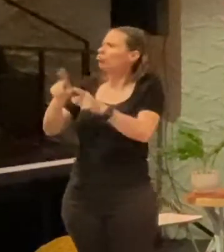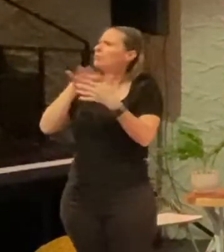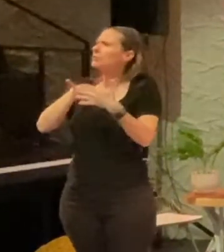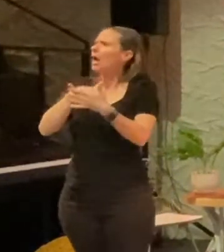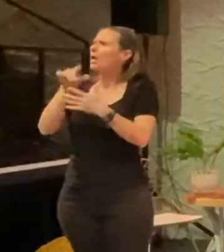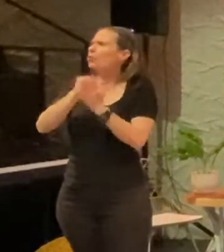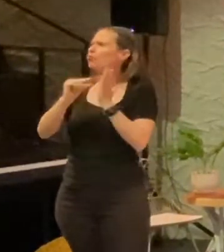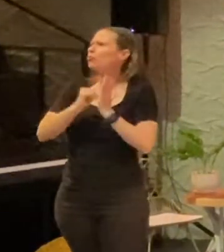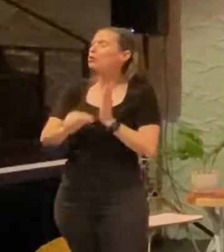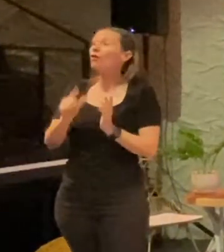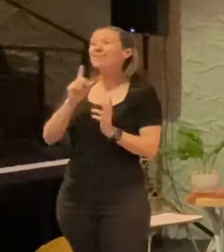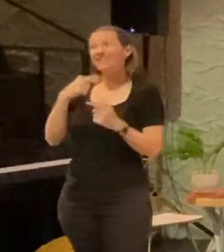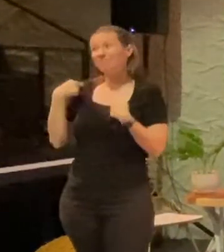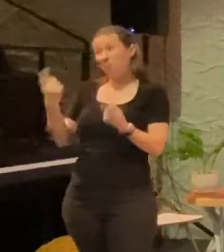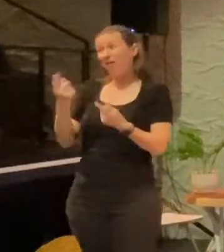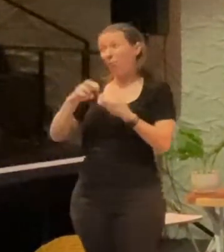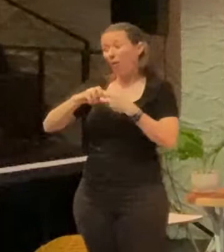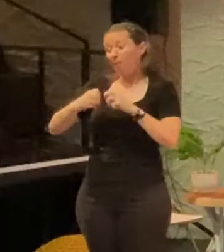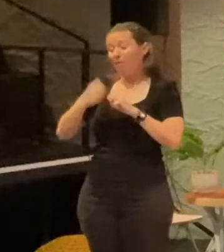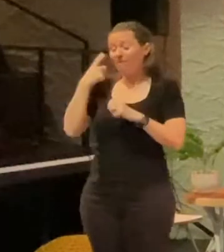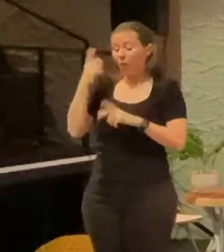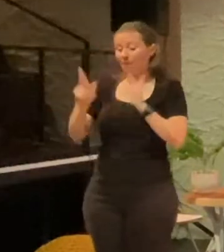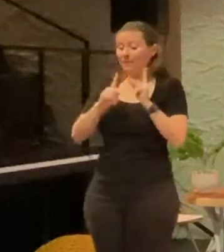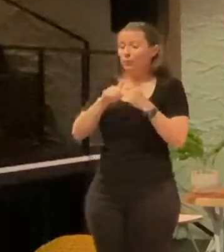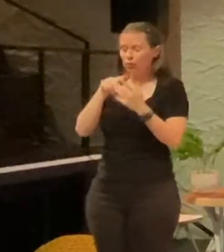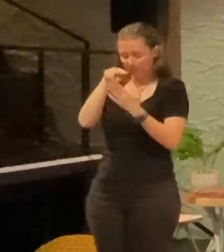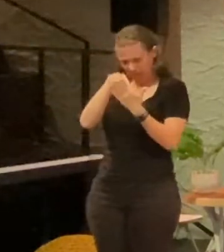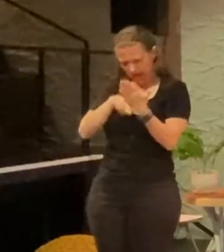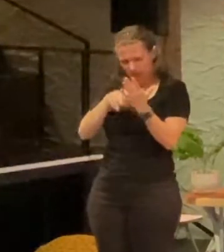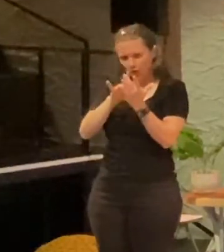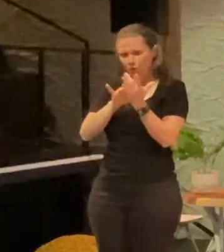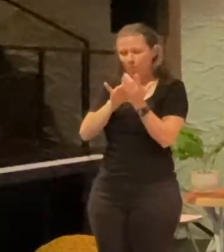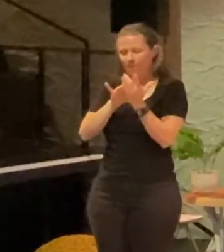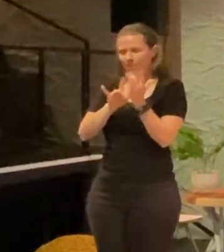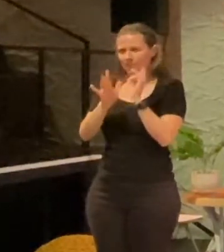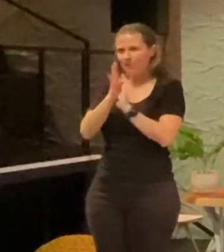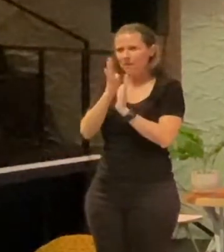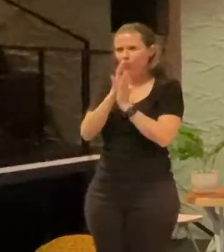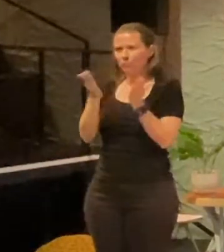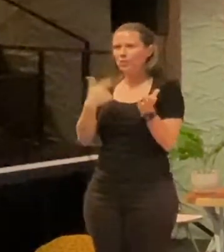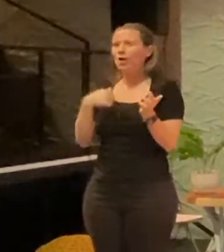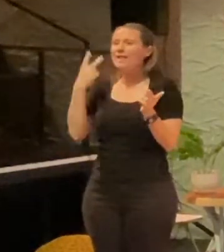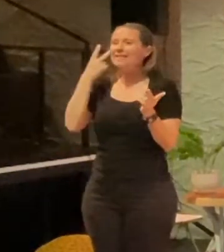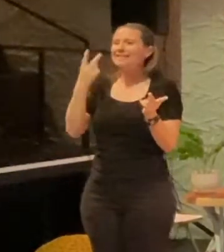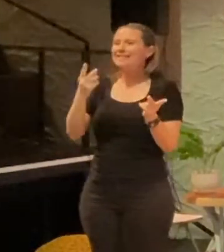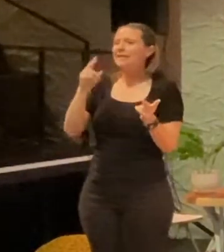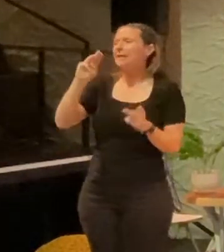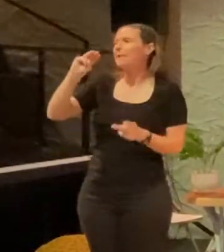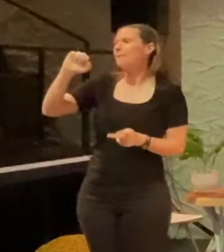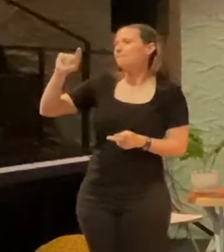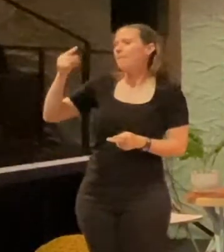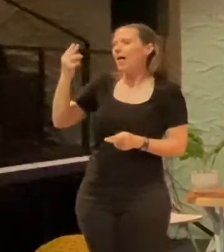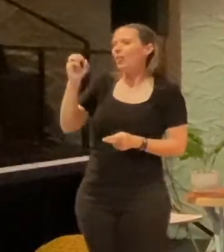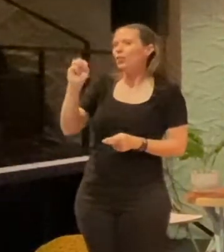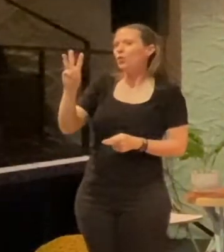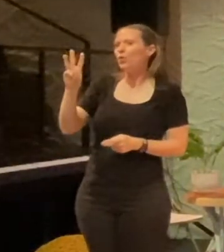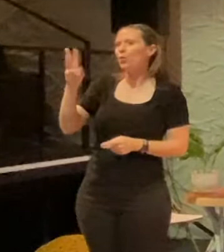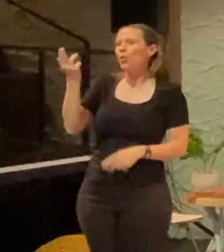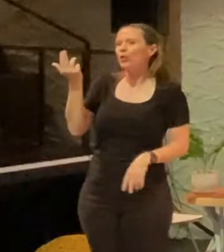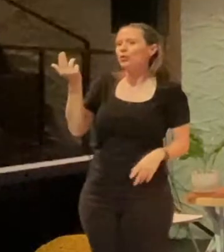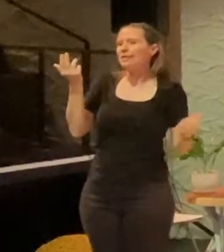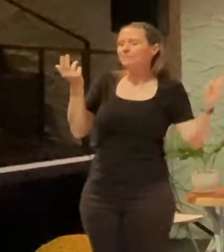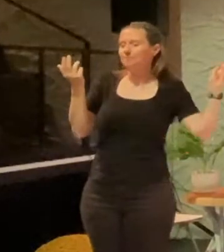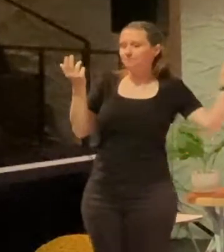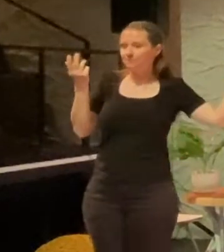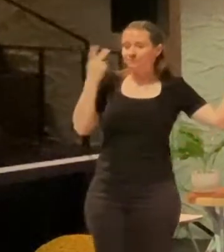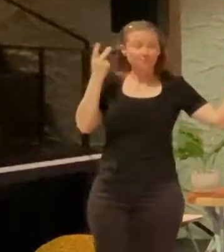it's always actually been a problem for people to engage with the Scriptures. Take a look at this passage here in Matthew 13. You don't have to turn there. But in